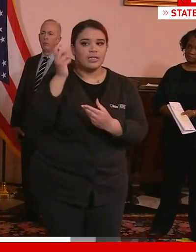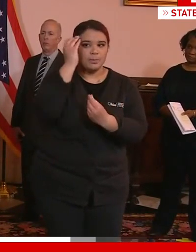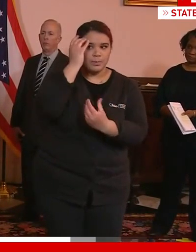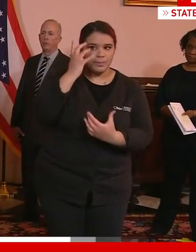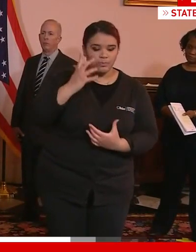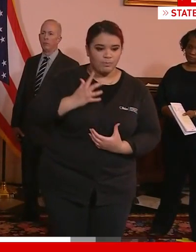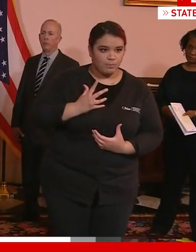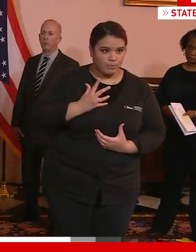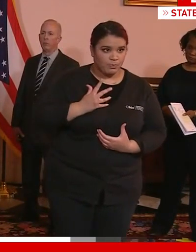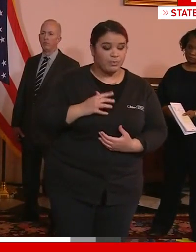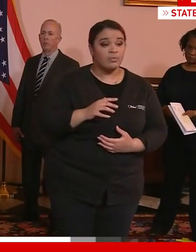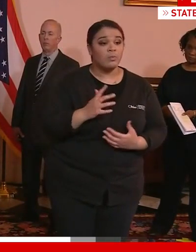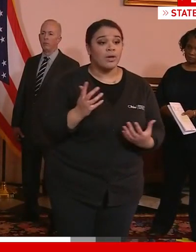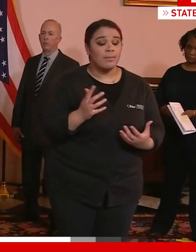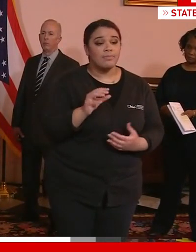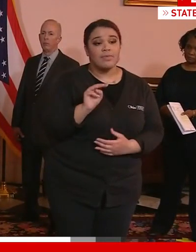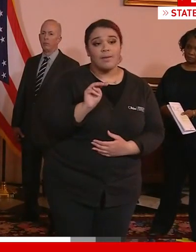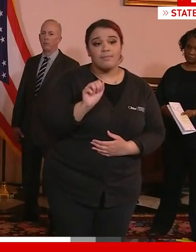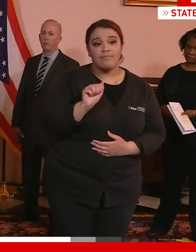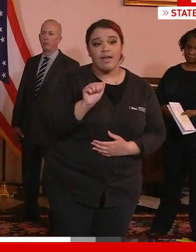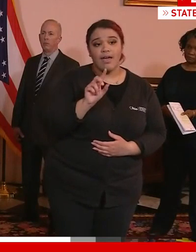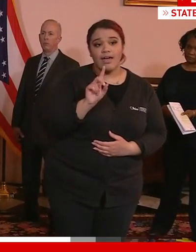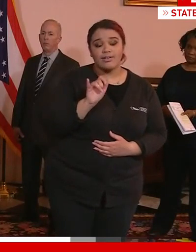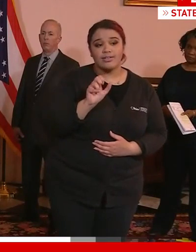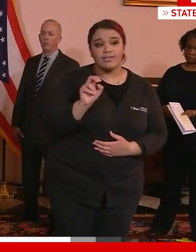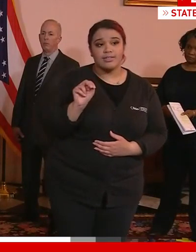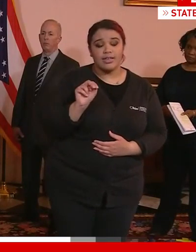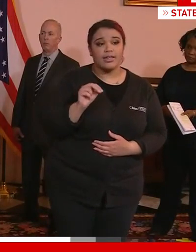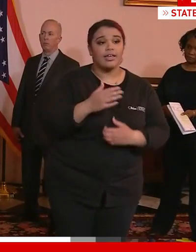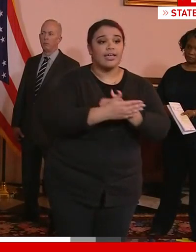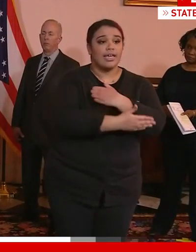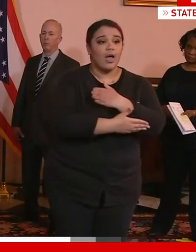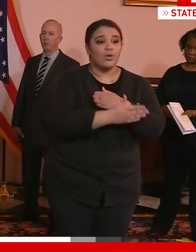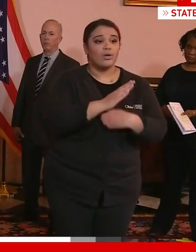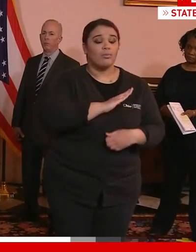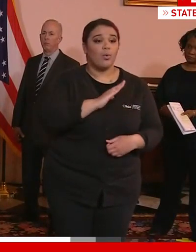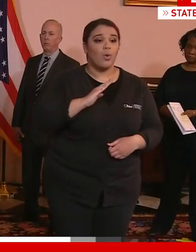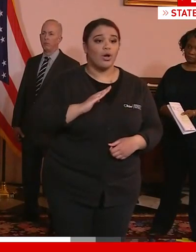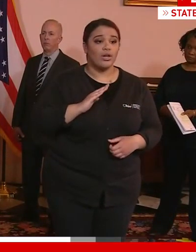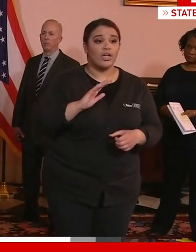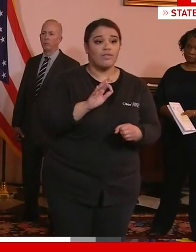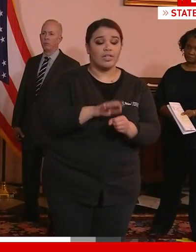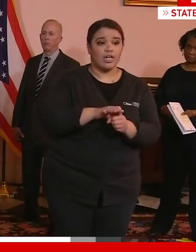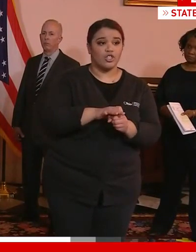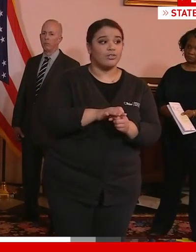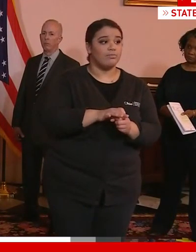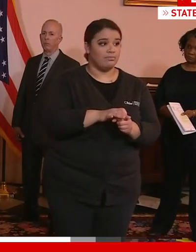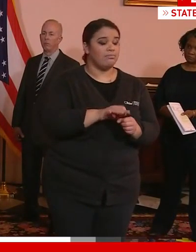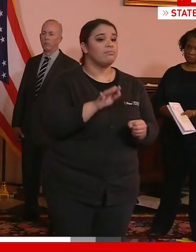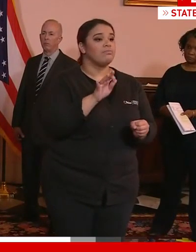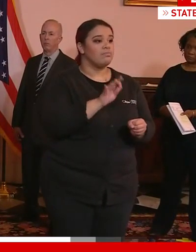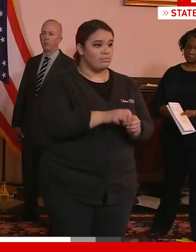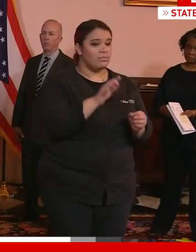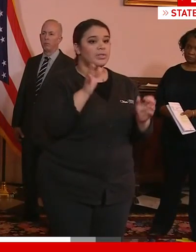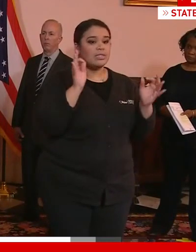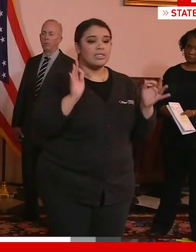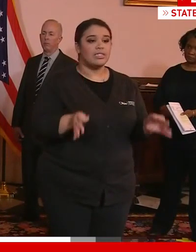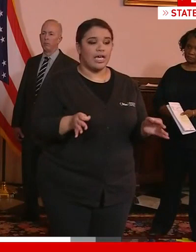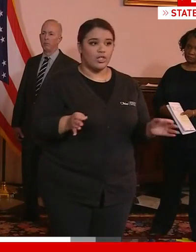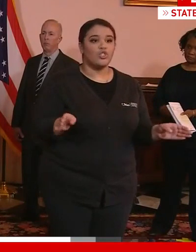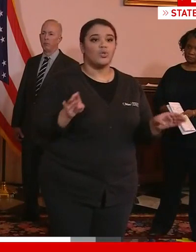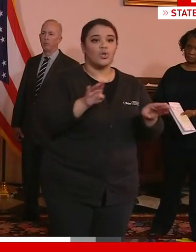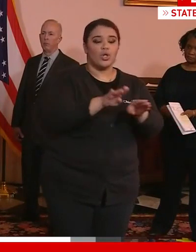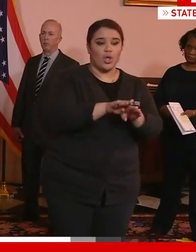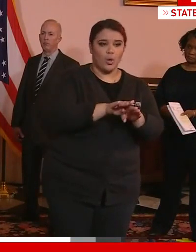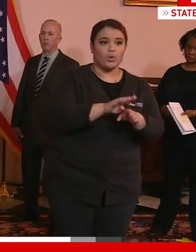that the Madison County Board of Elections voted today to close the board offices because a poll worker who had